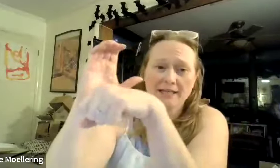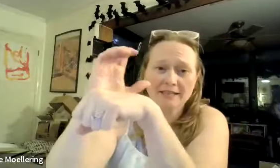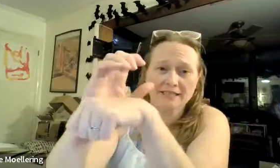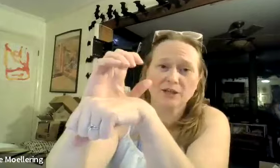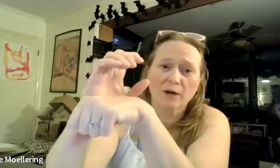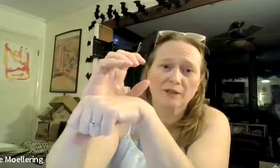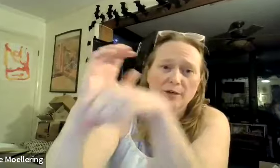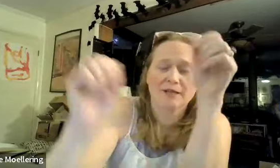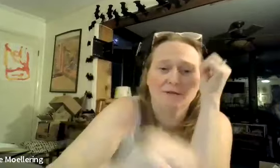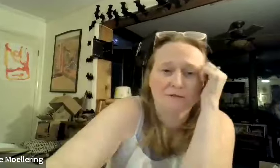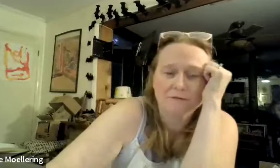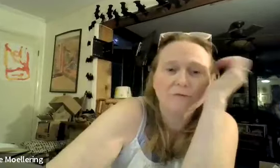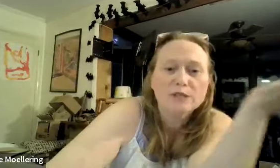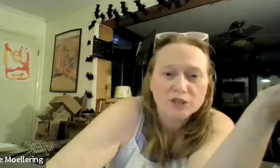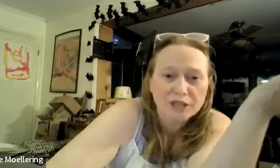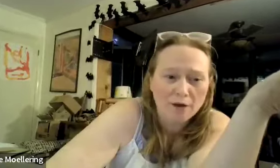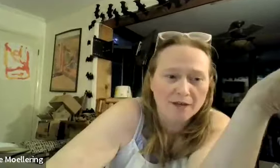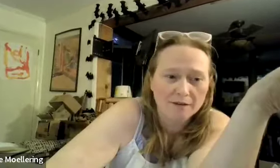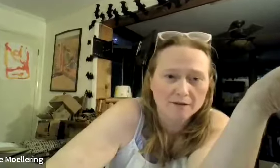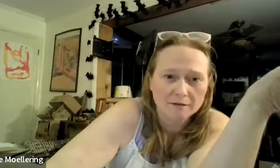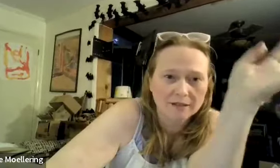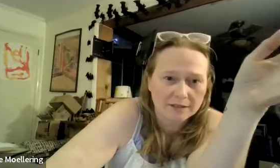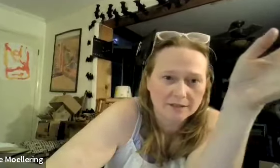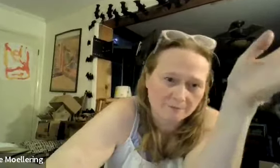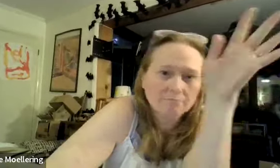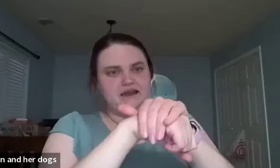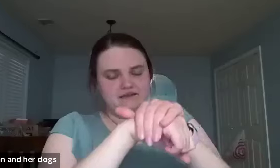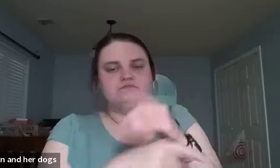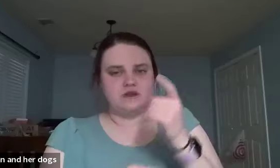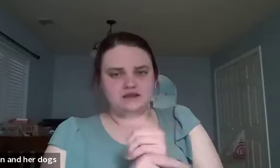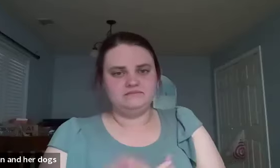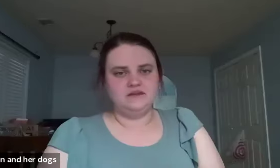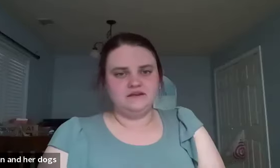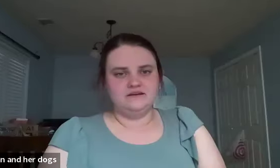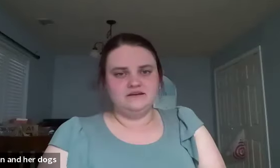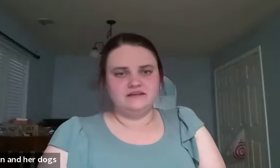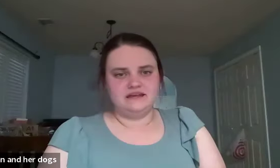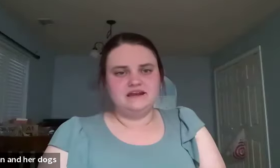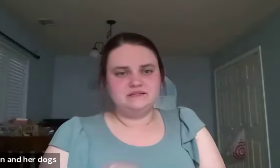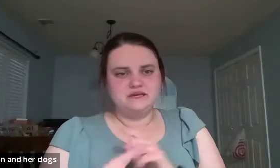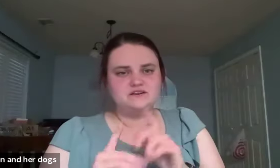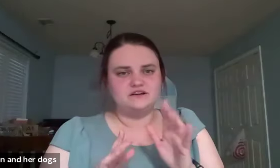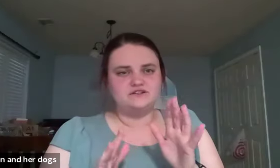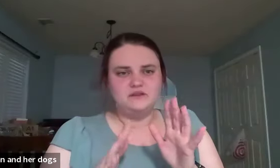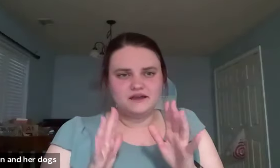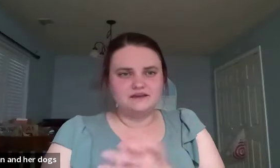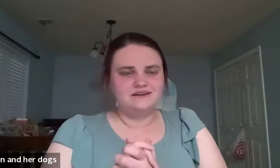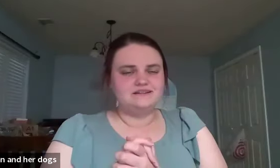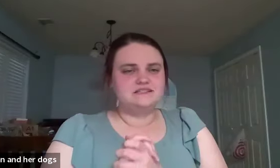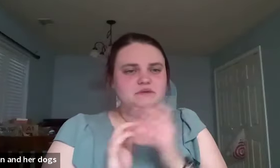somebody that didn't quite close it, we should know that that would mean night. Right. Gotcha. It kind of depends on also like some